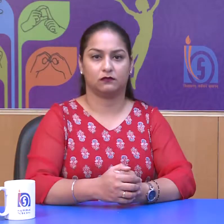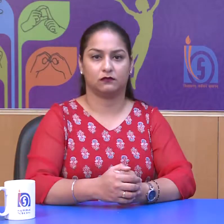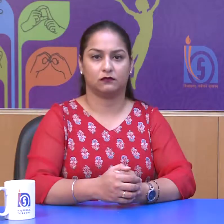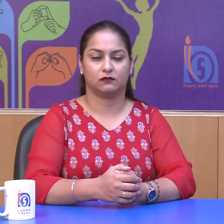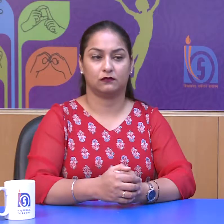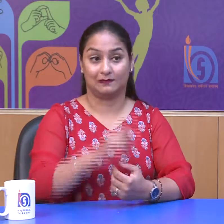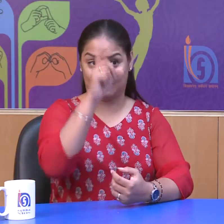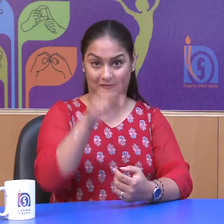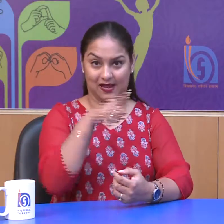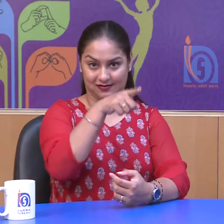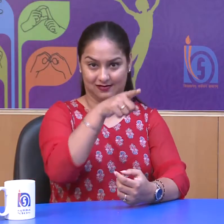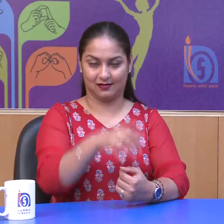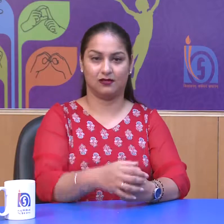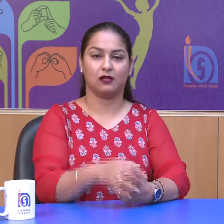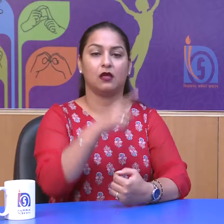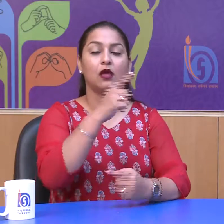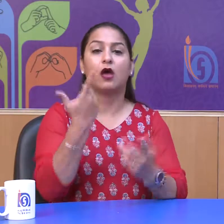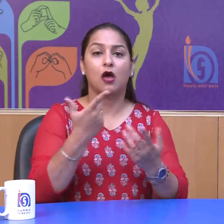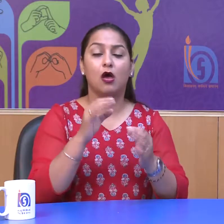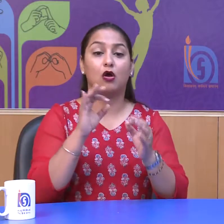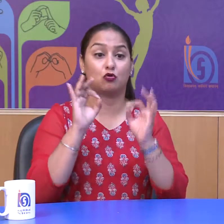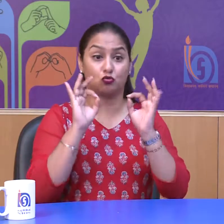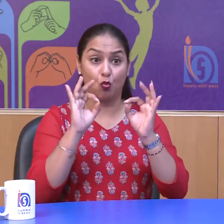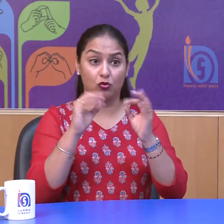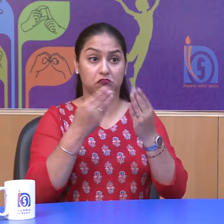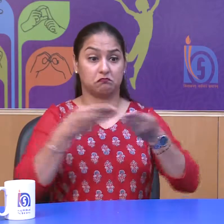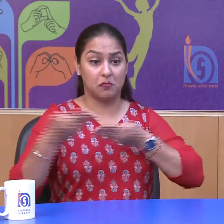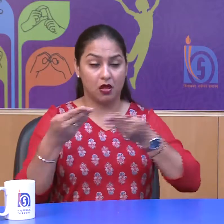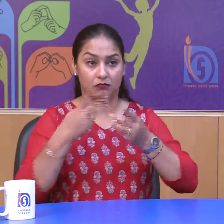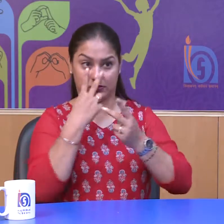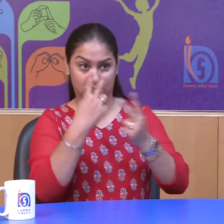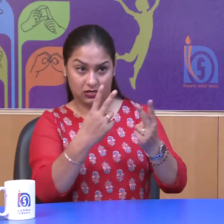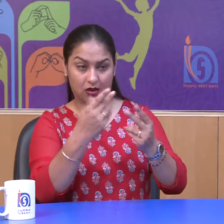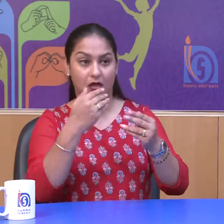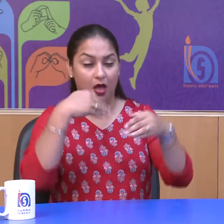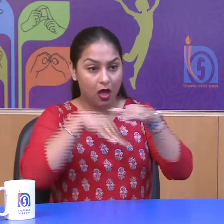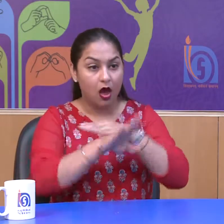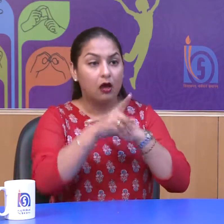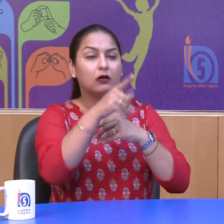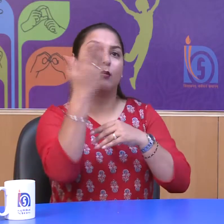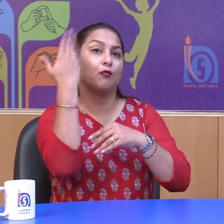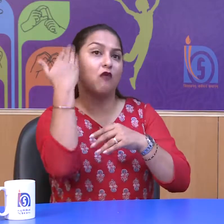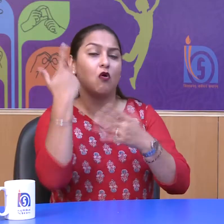A candidate is a prospective person seeking some position through